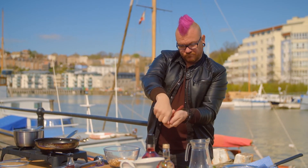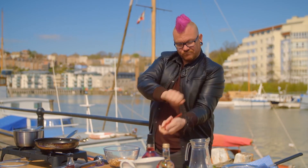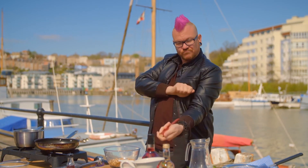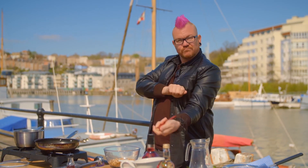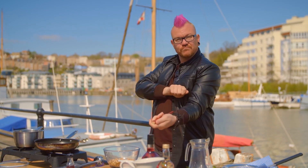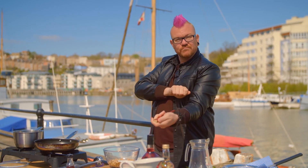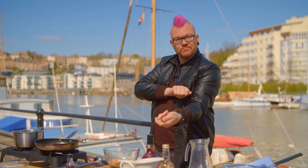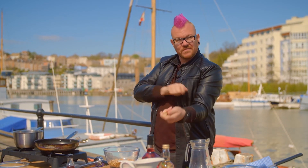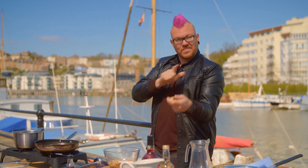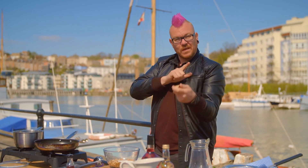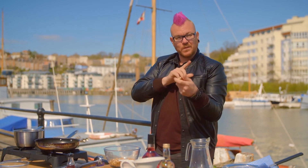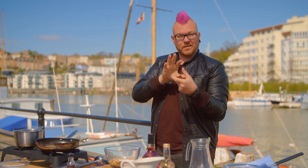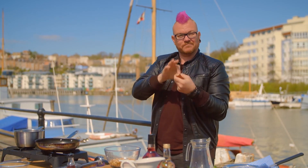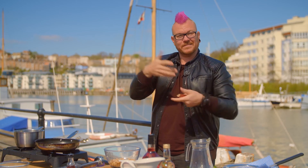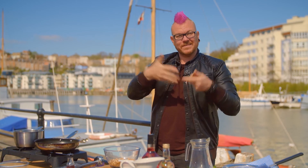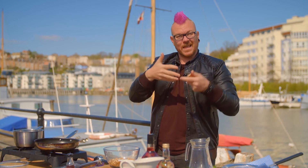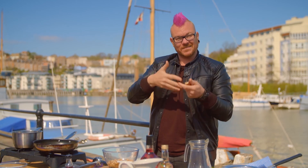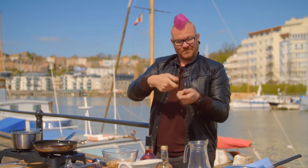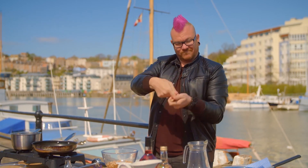and then peel. Hence the sign.